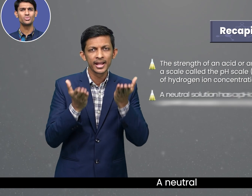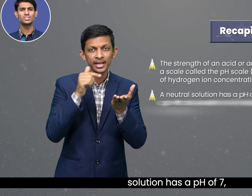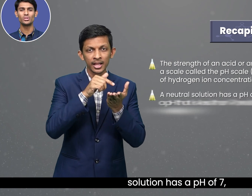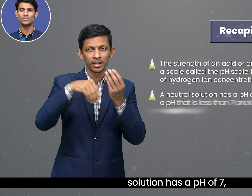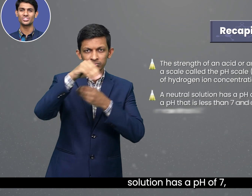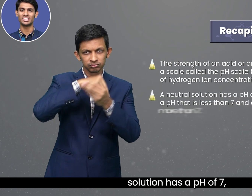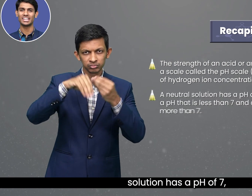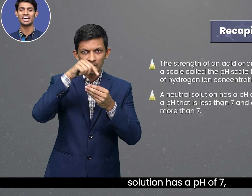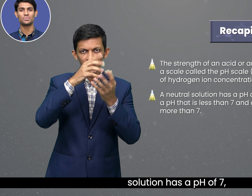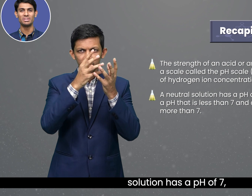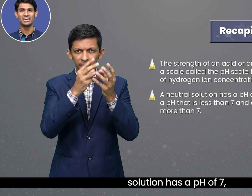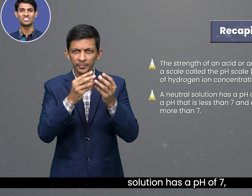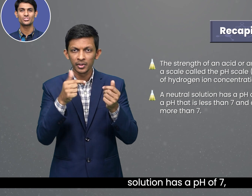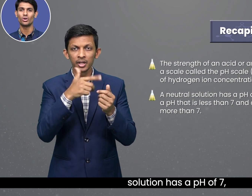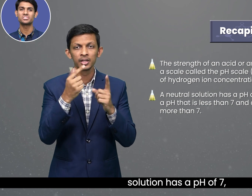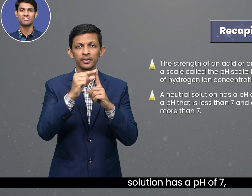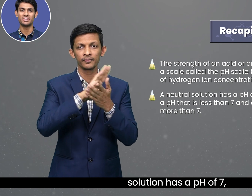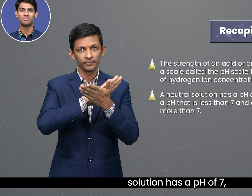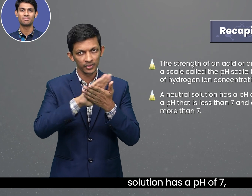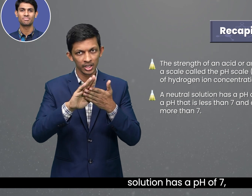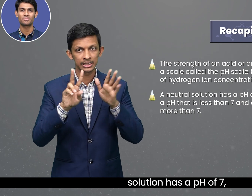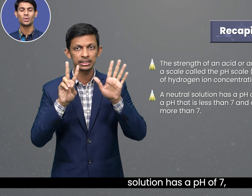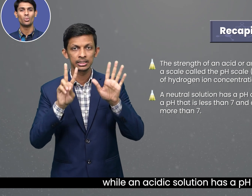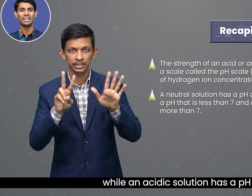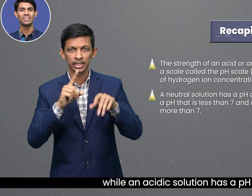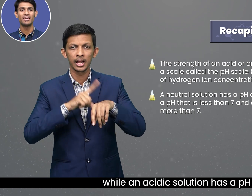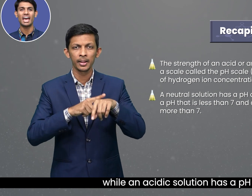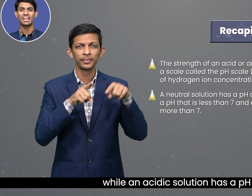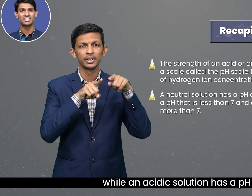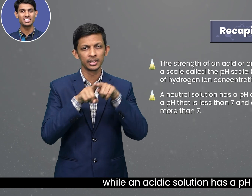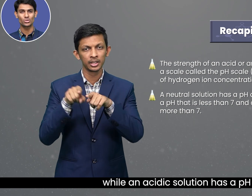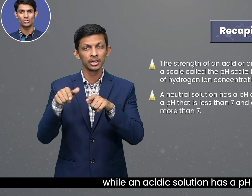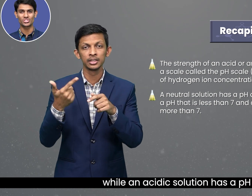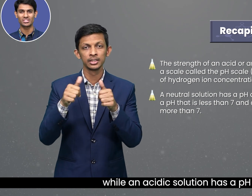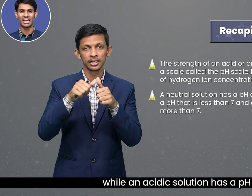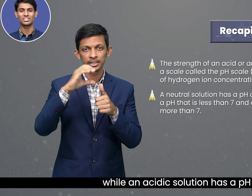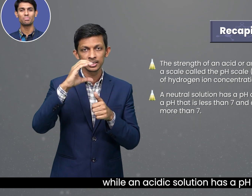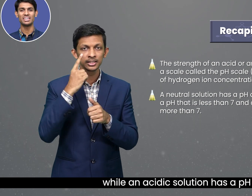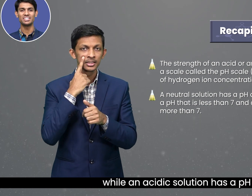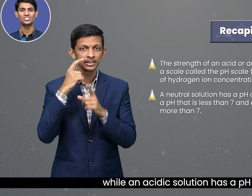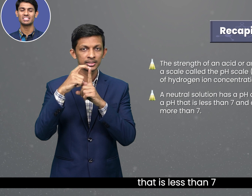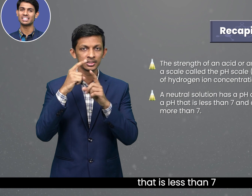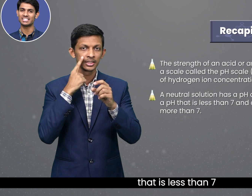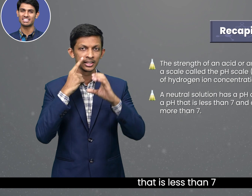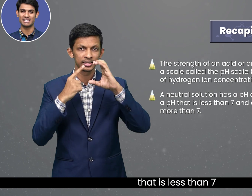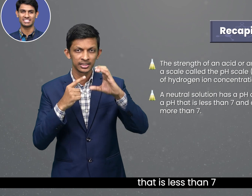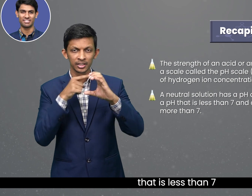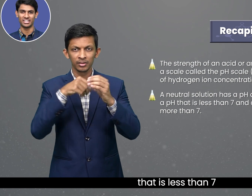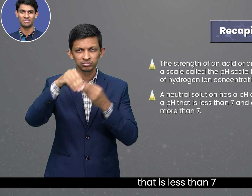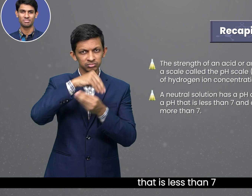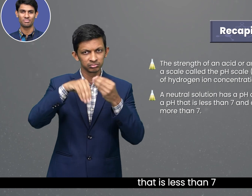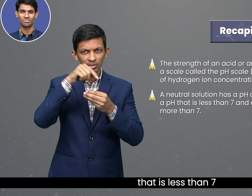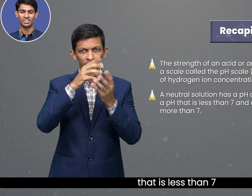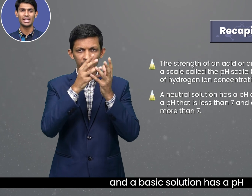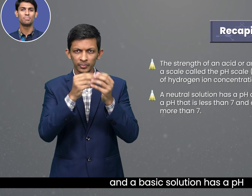A neutral solution has a pH of 7, while an acidic solution has a pH that is less than